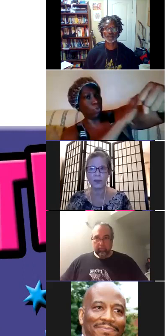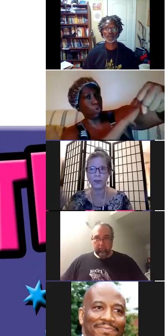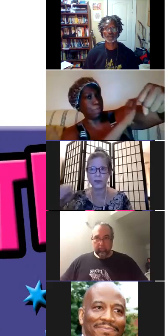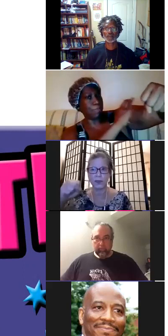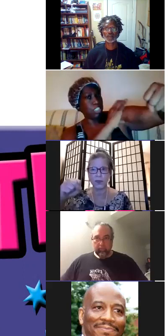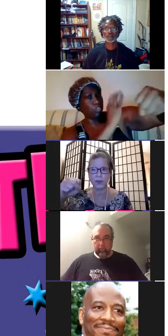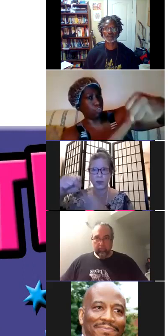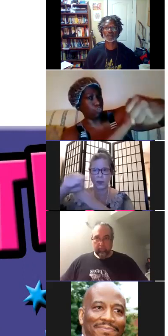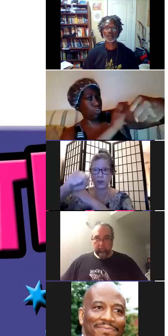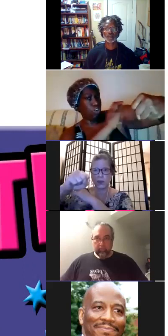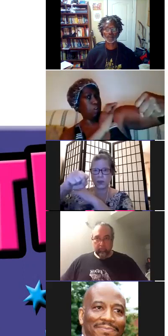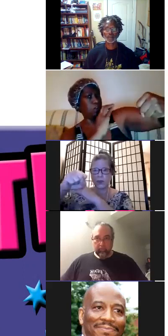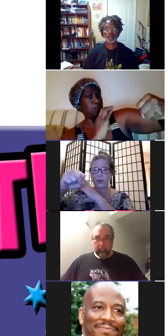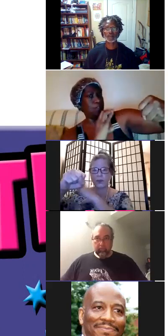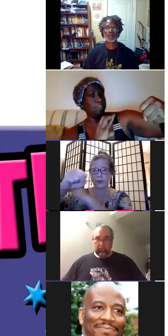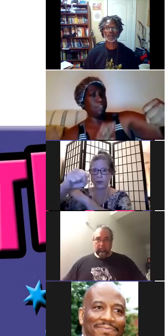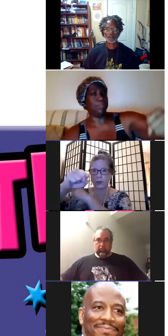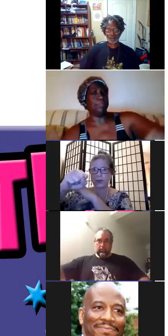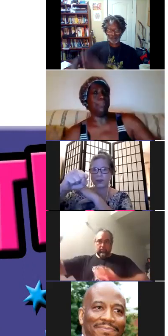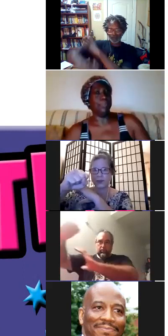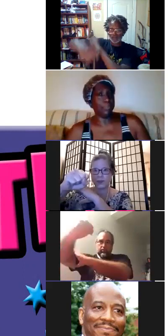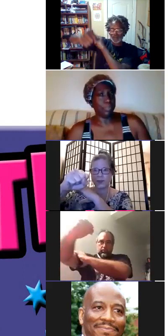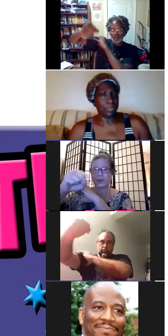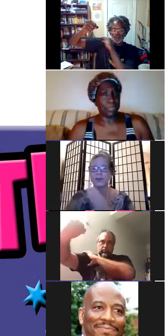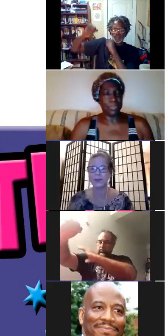I'm growing my muscles strong.